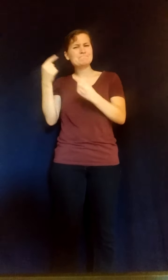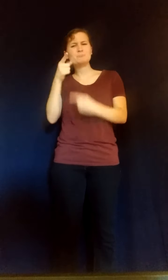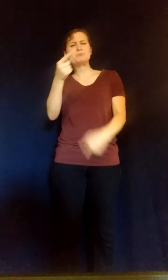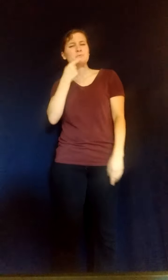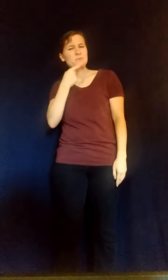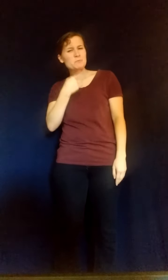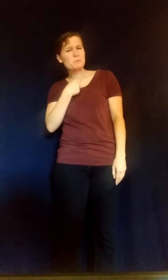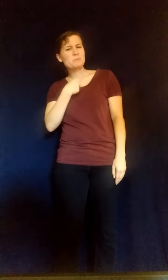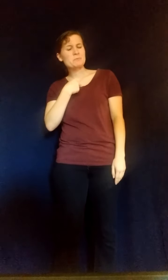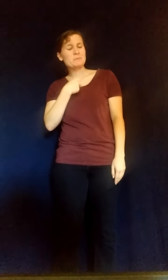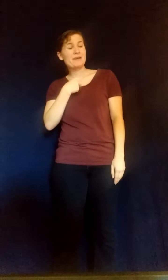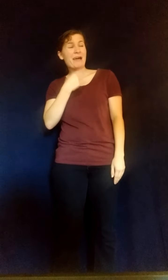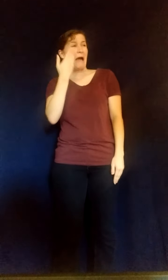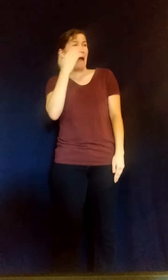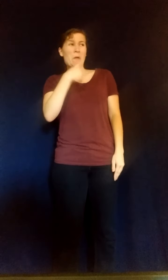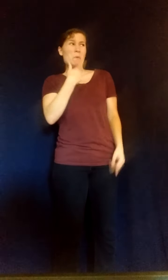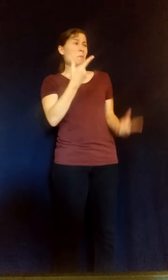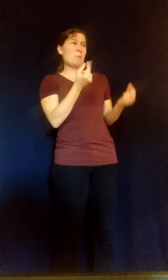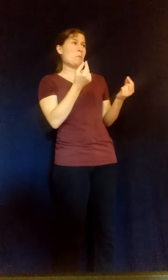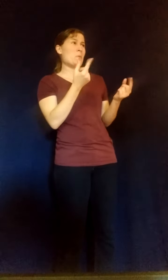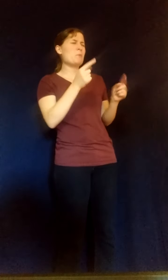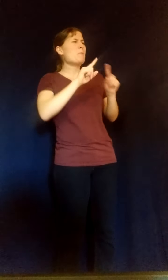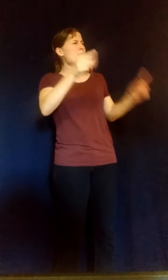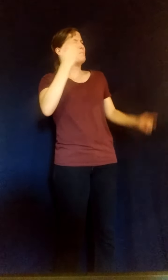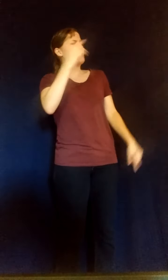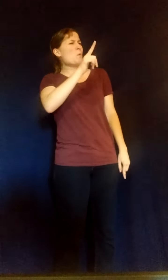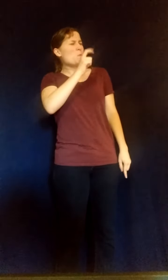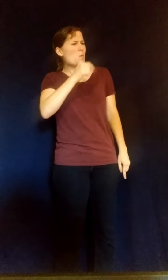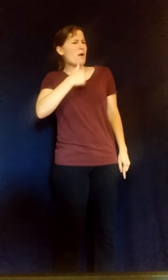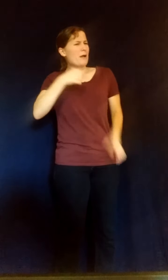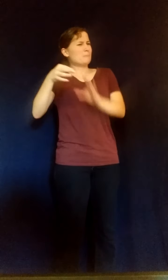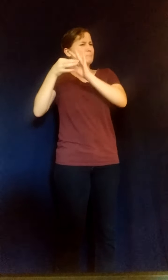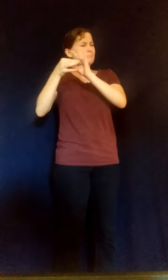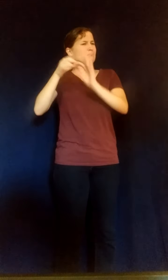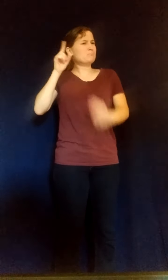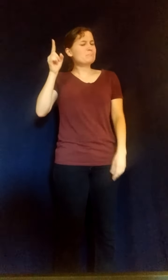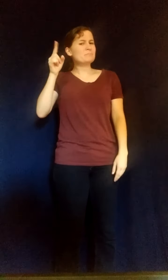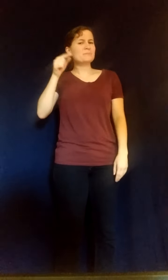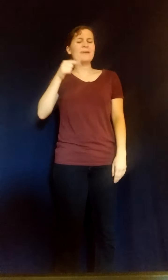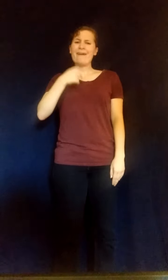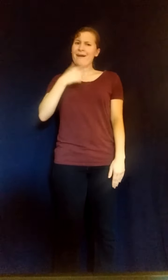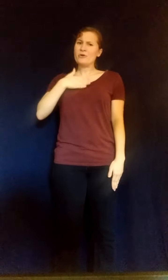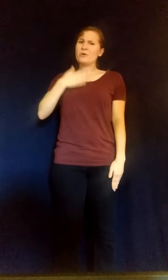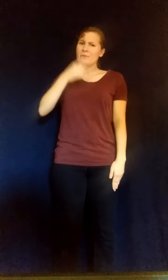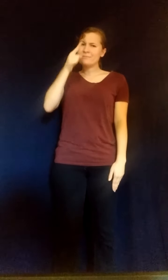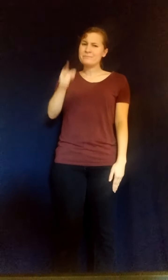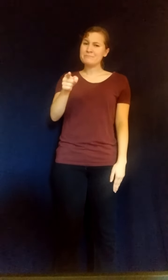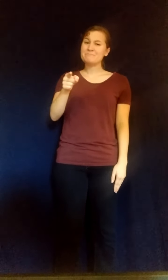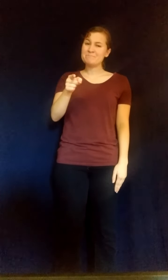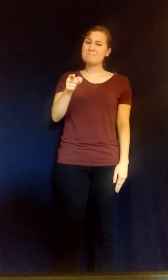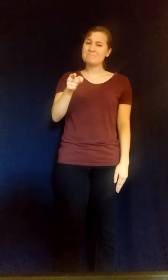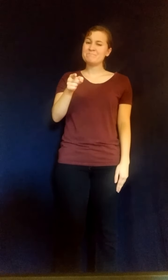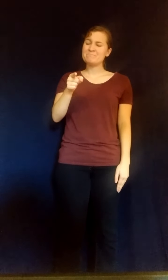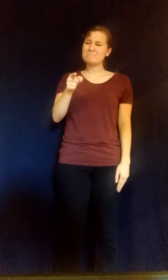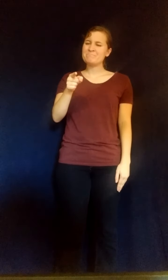going to do, but I know who I belong to." And I was so happy for her. And something inside